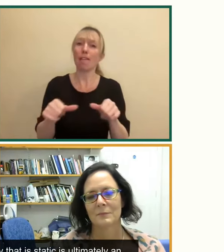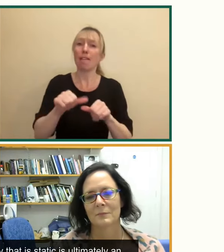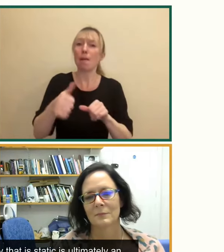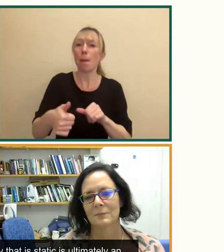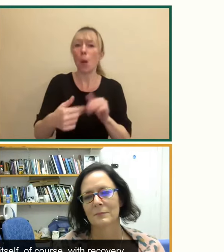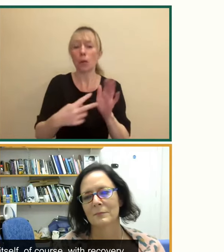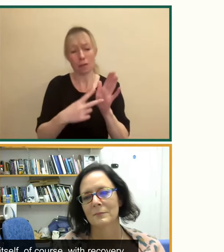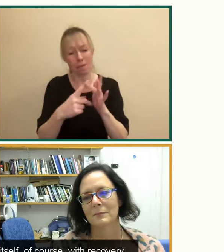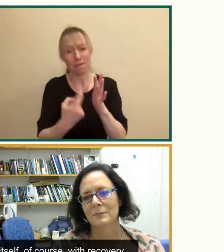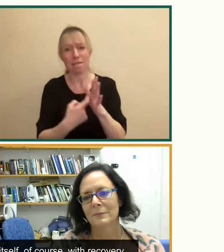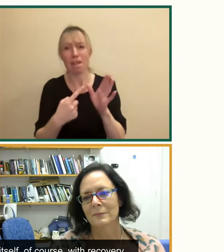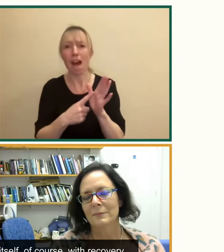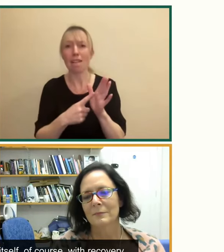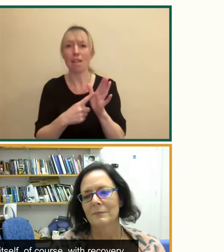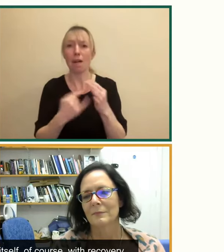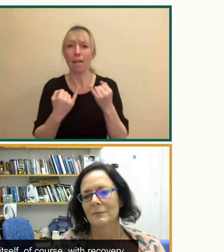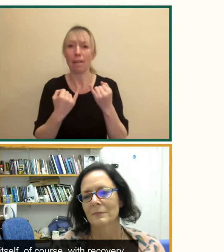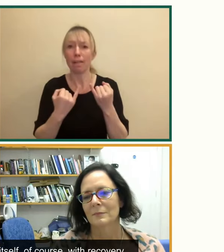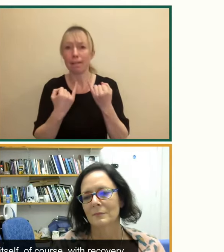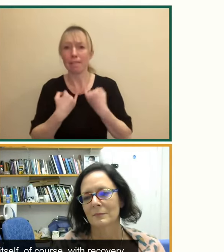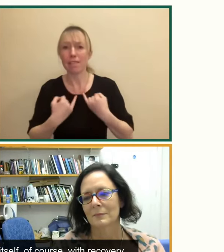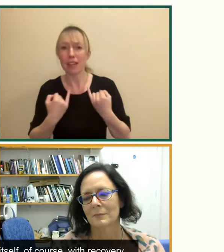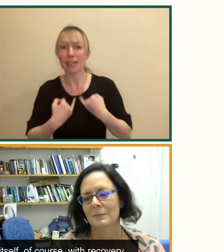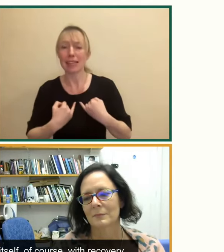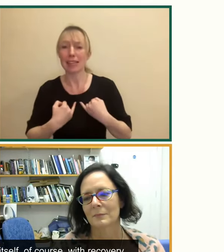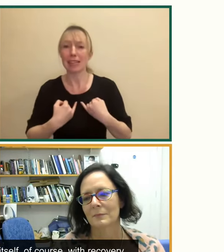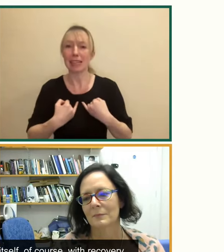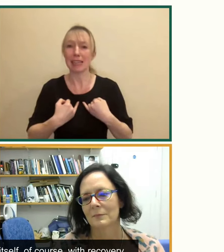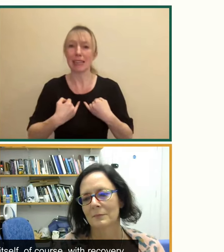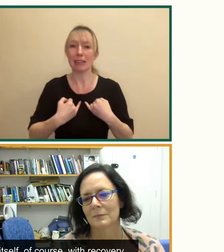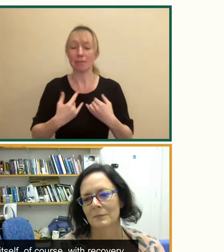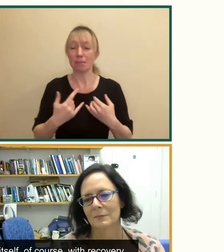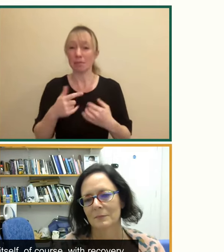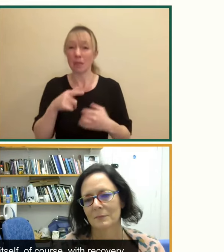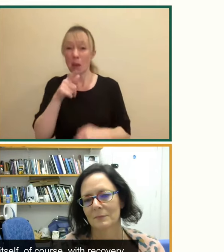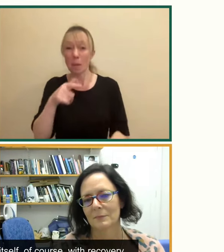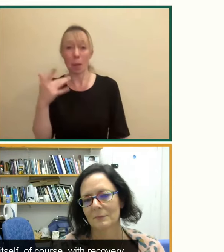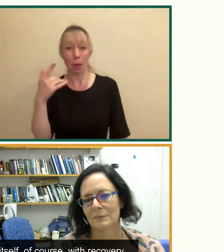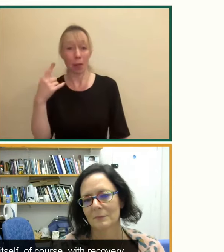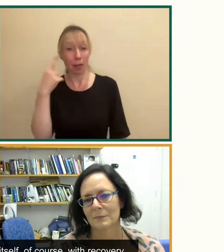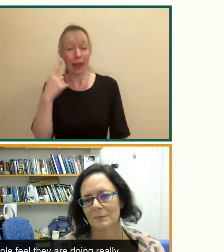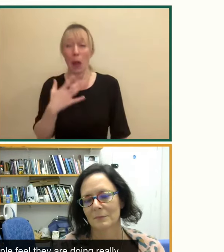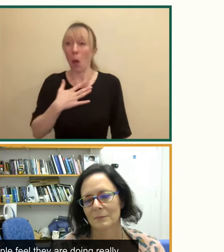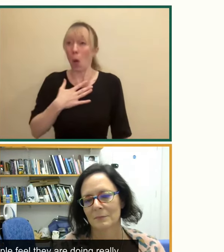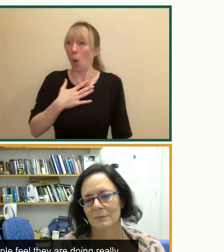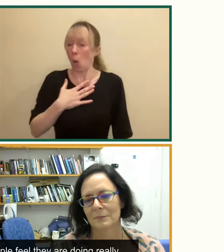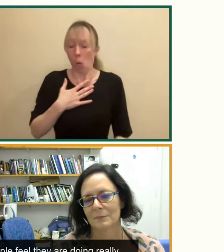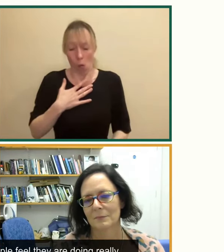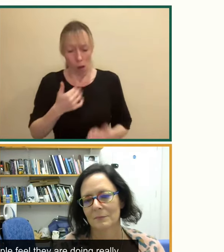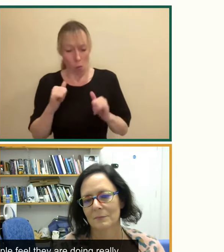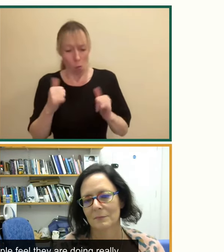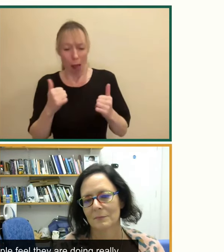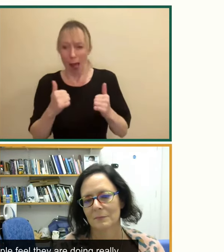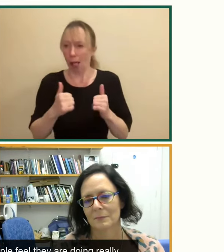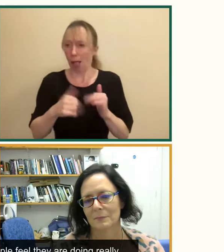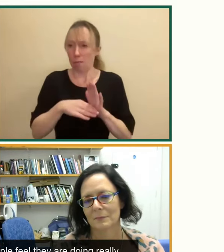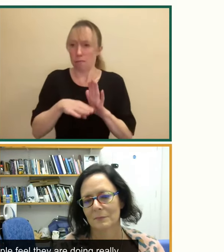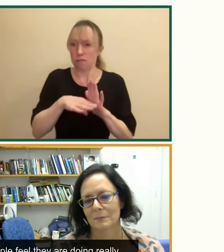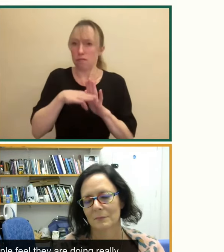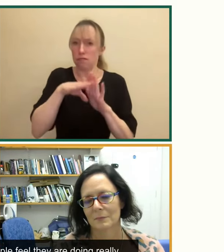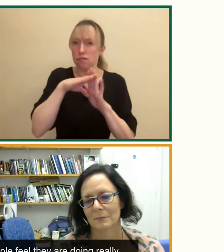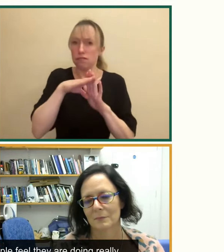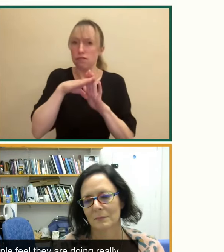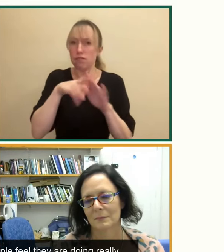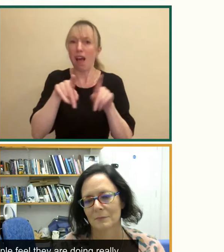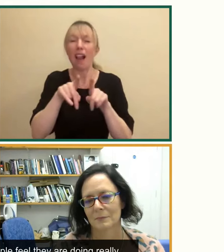kind of snakes and ladders syndrome, where people feel that they're doing really well and they sort of get a few ladders boosted up towards the top of the board,